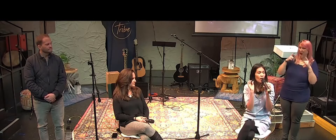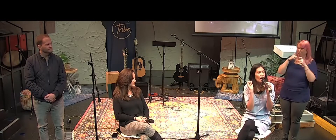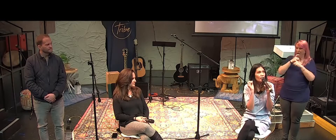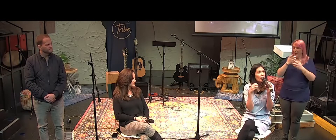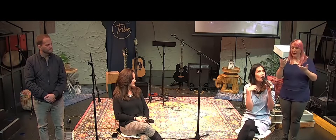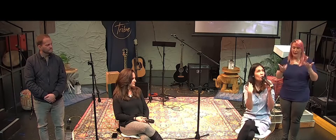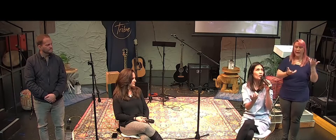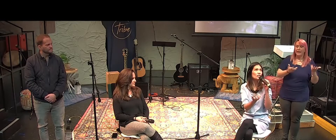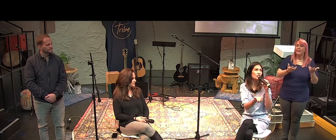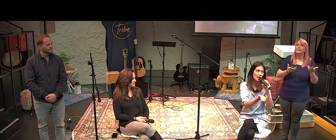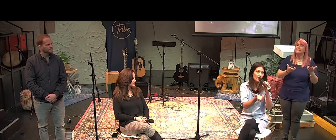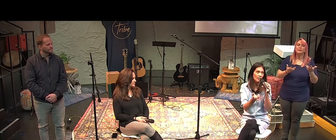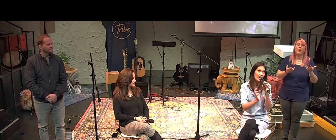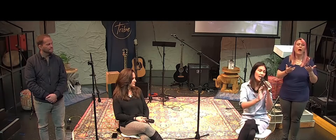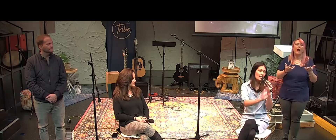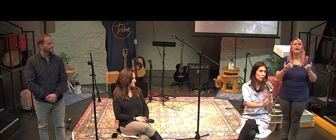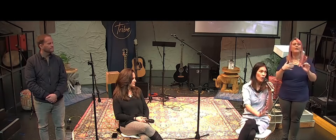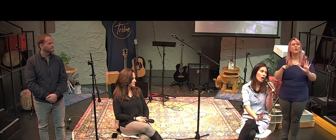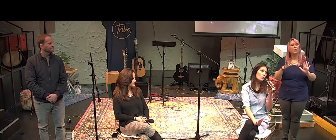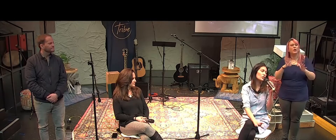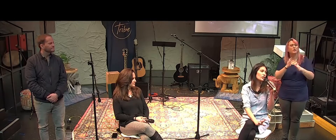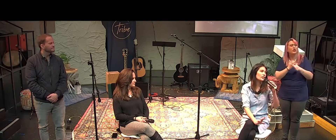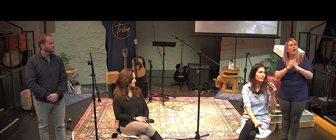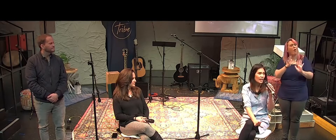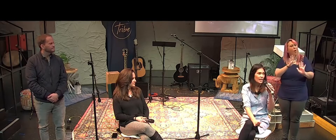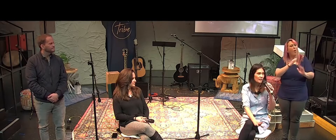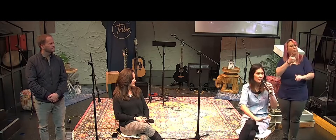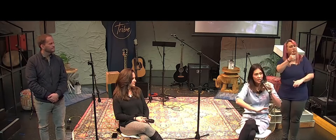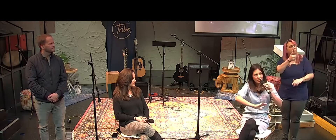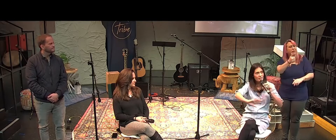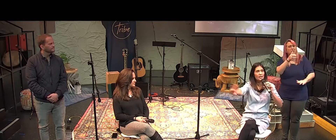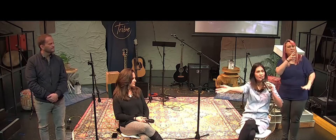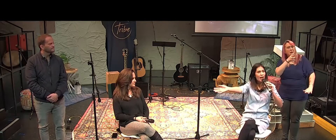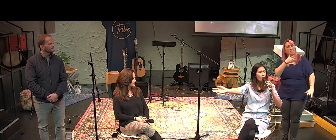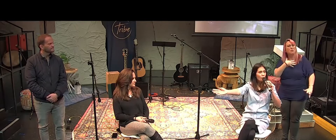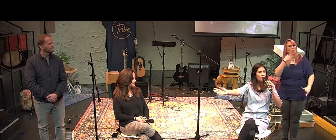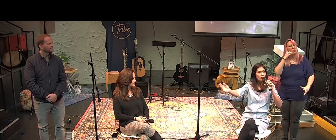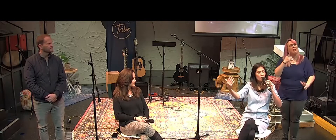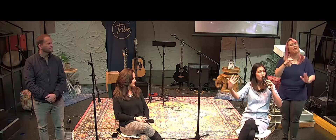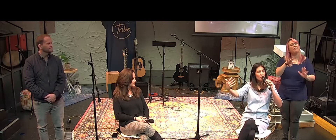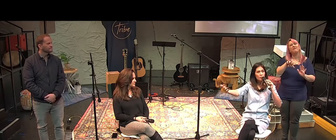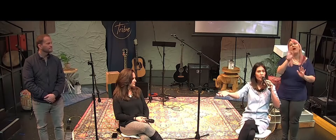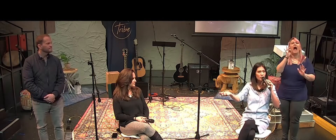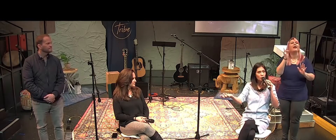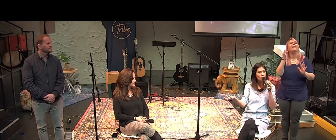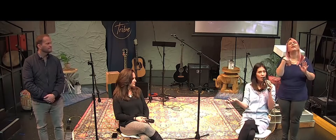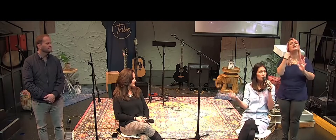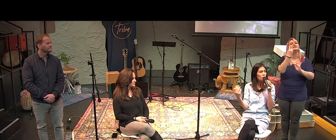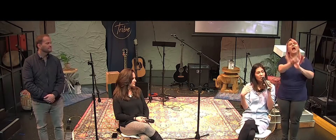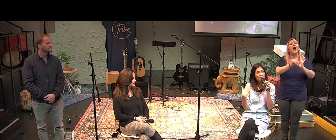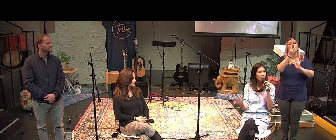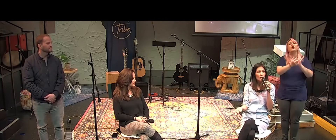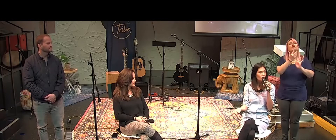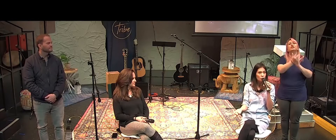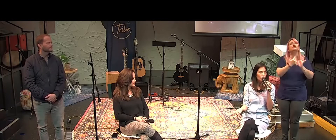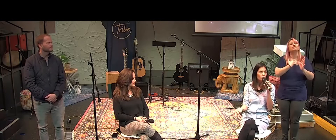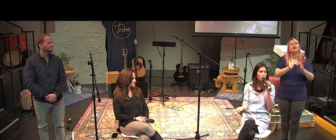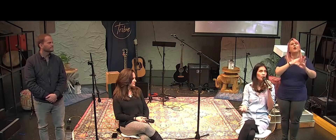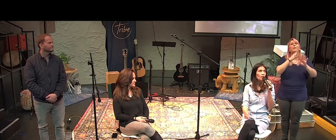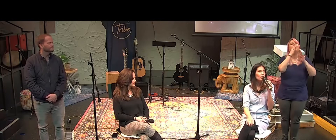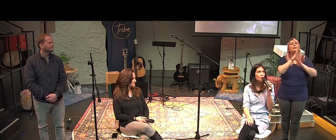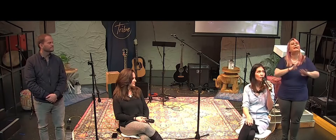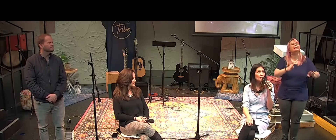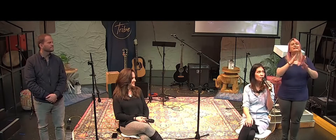And so I don't want to share that as a mom, you're going to find these like extended hours of just like peace and rest, because it's not